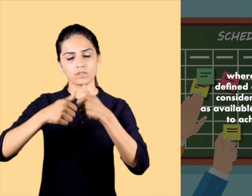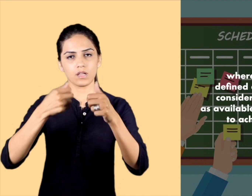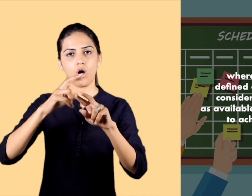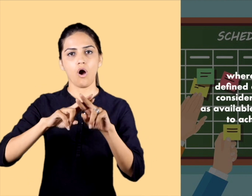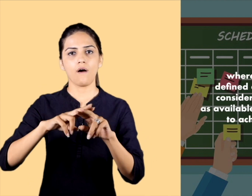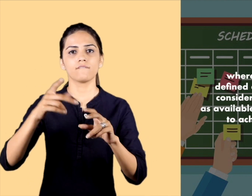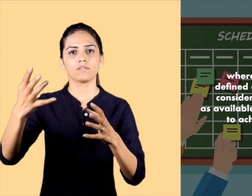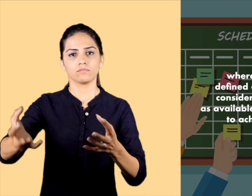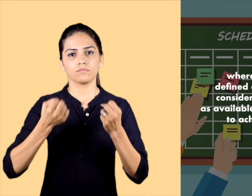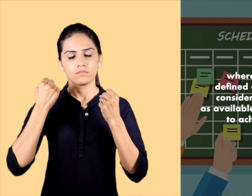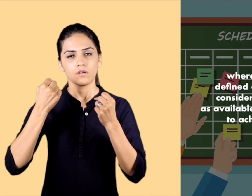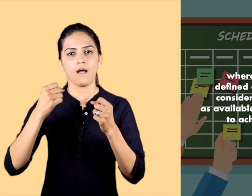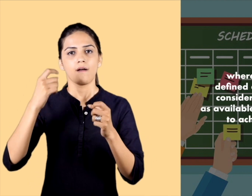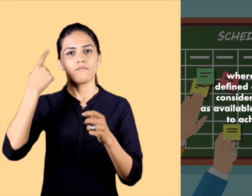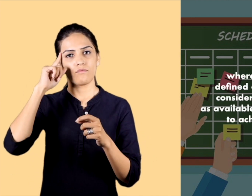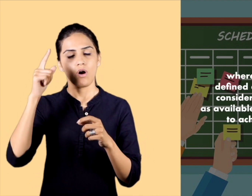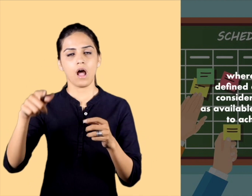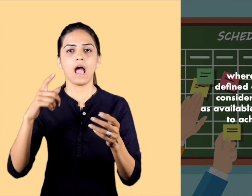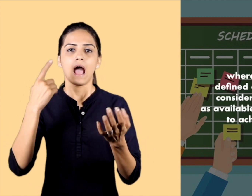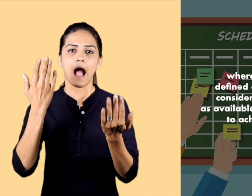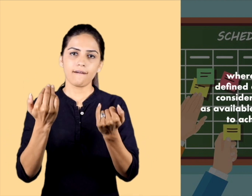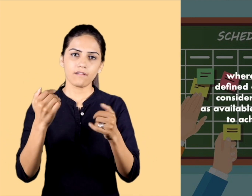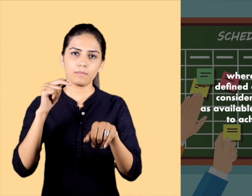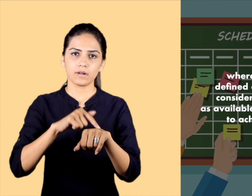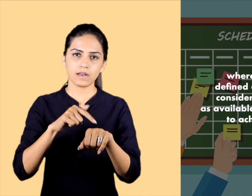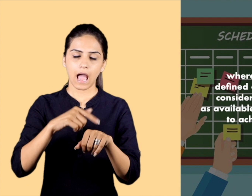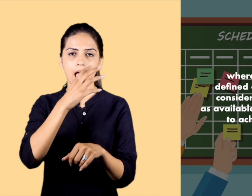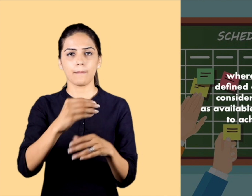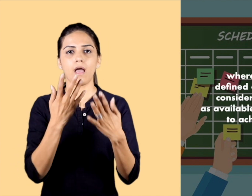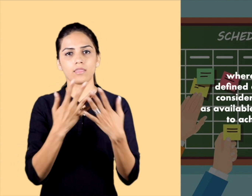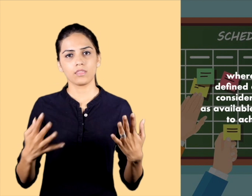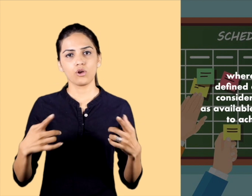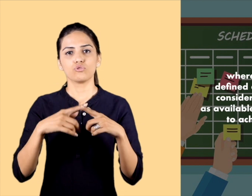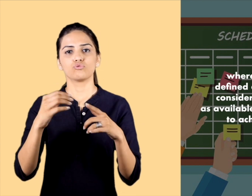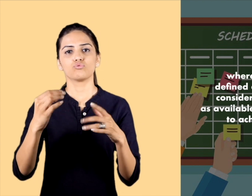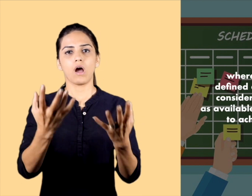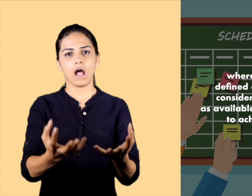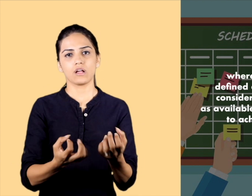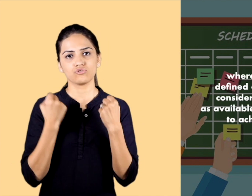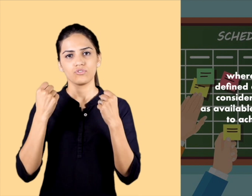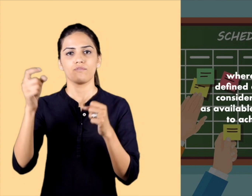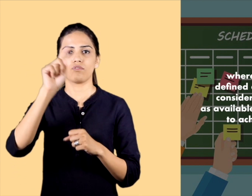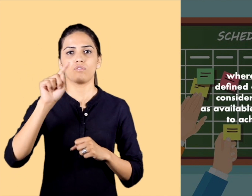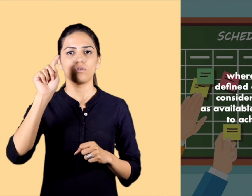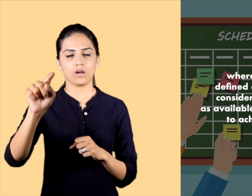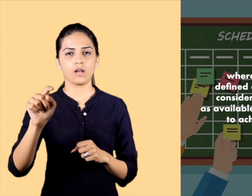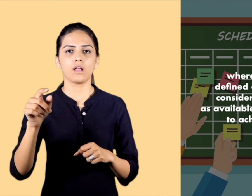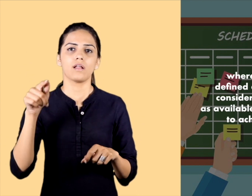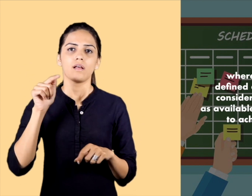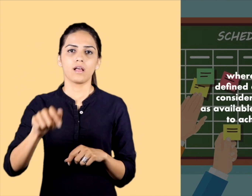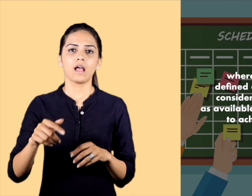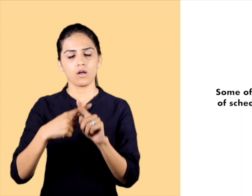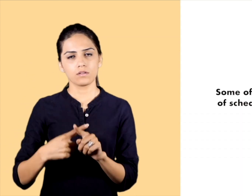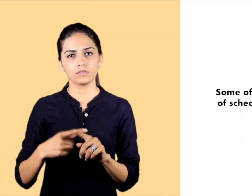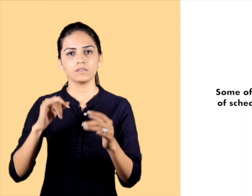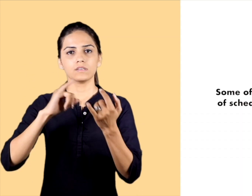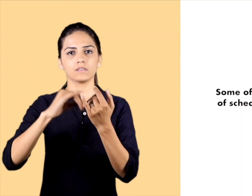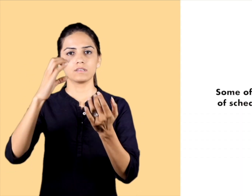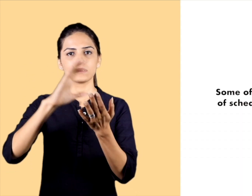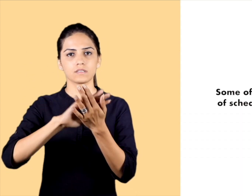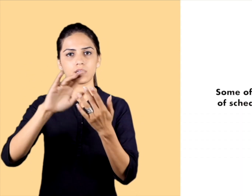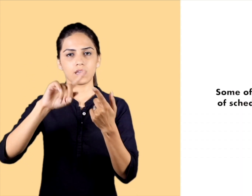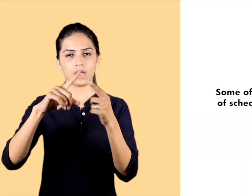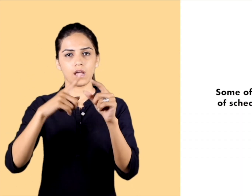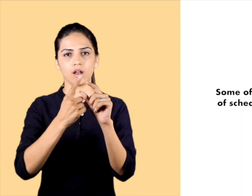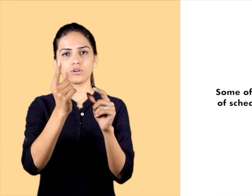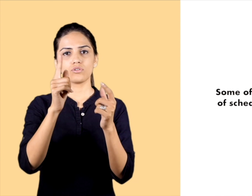where scheduling is defined as the process of considering factors such as available time and resource to achieve the goal. Some